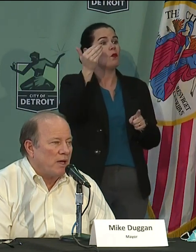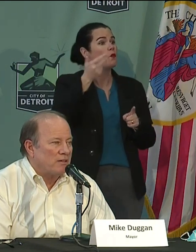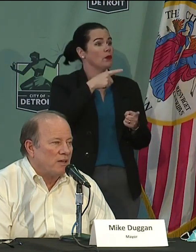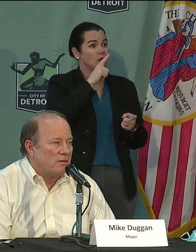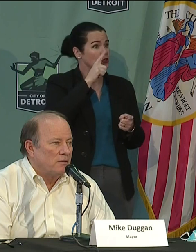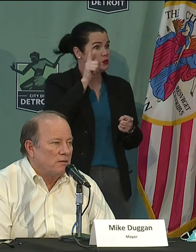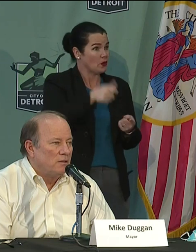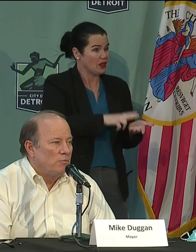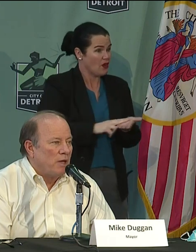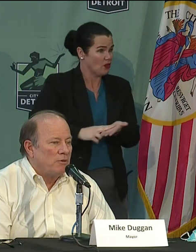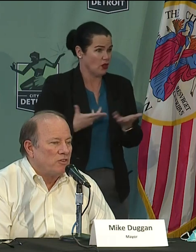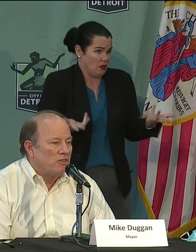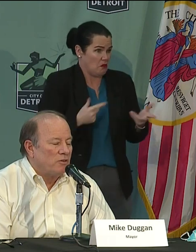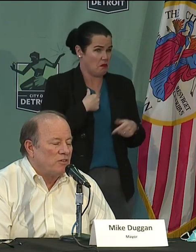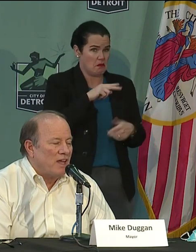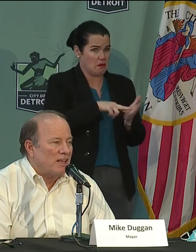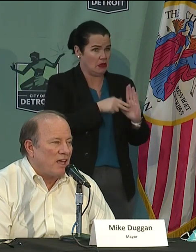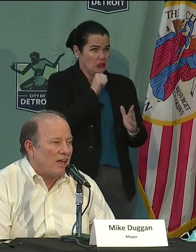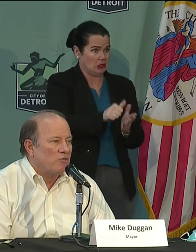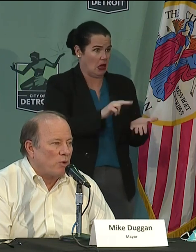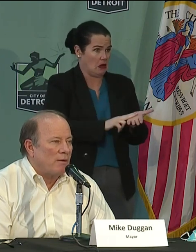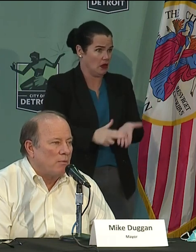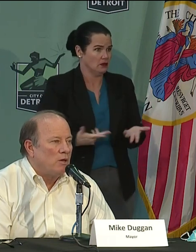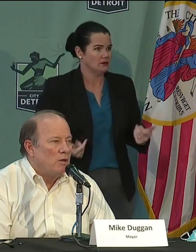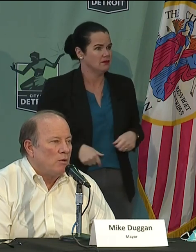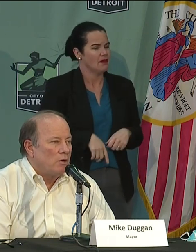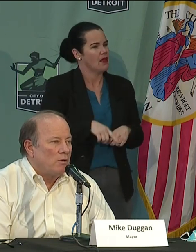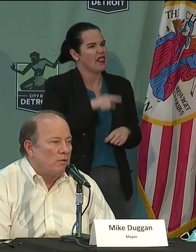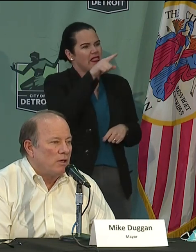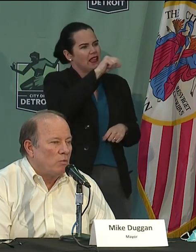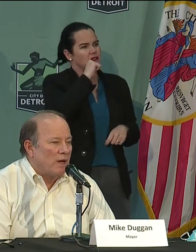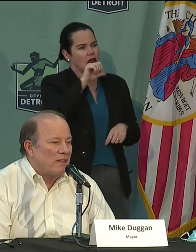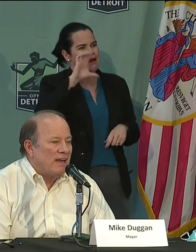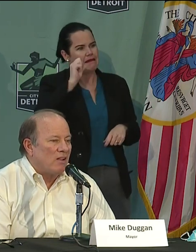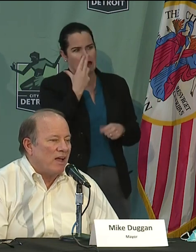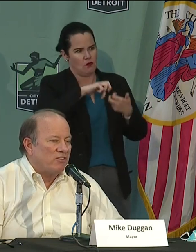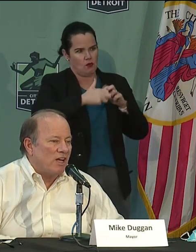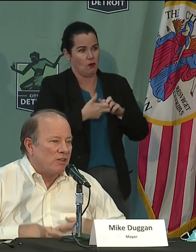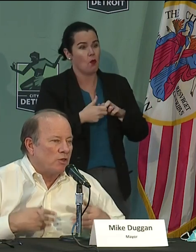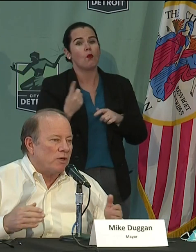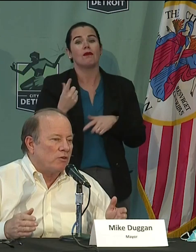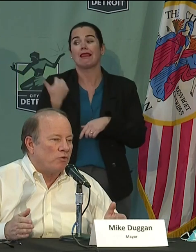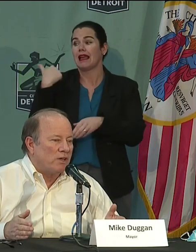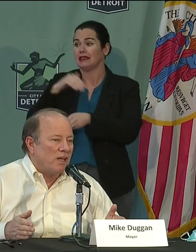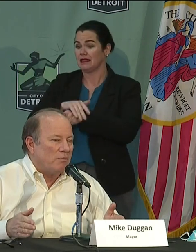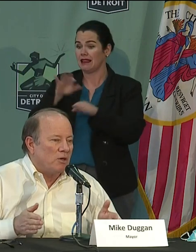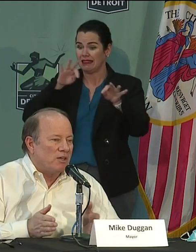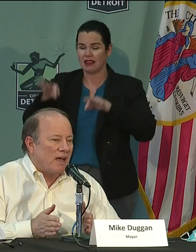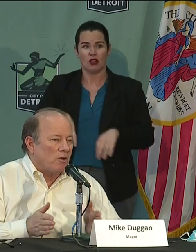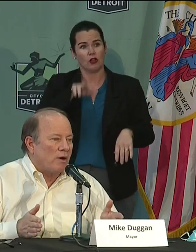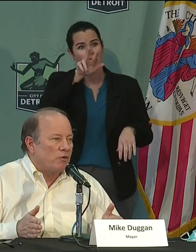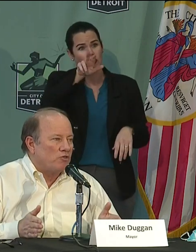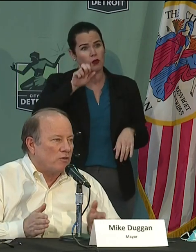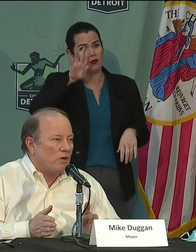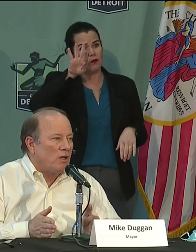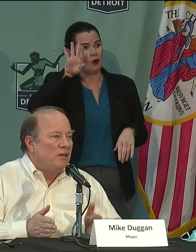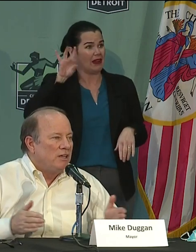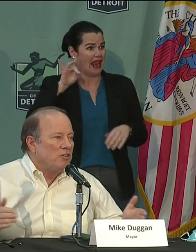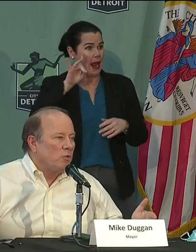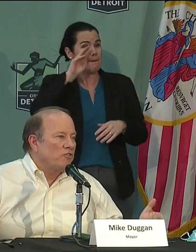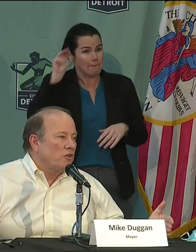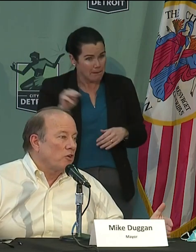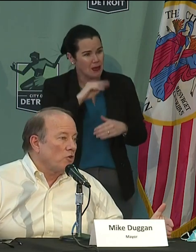no impact on payments. It's not a cash problem. What I laid out last night, the $348 million revenue